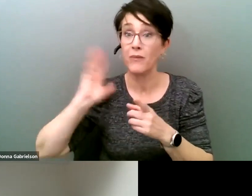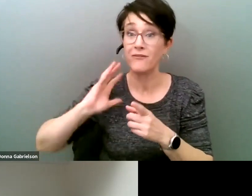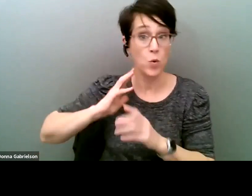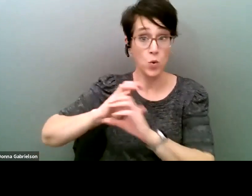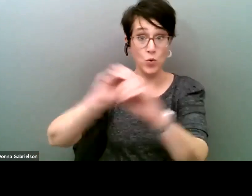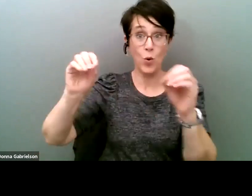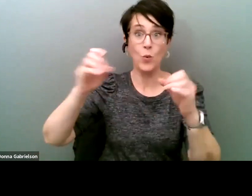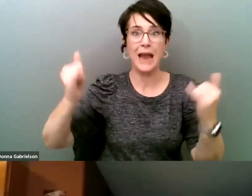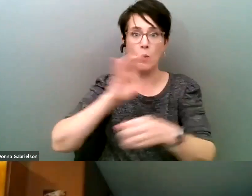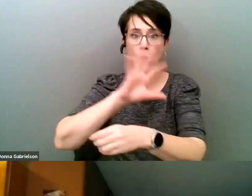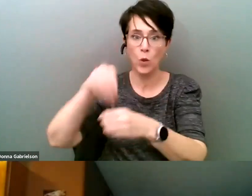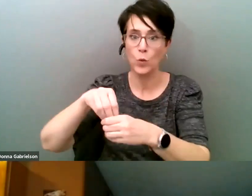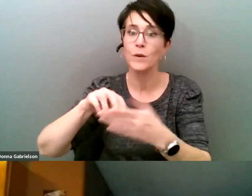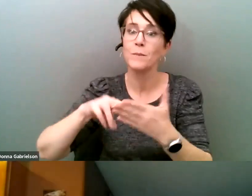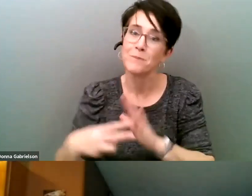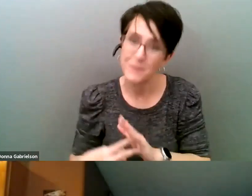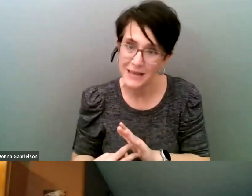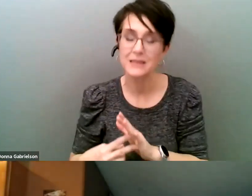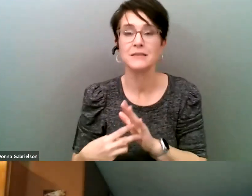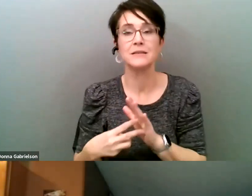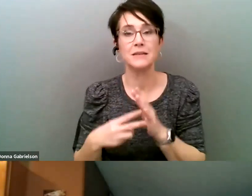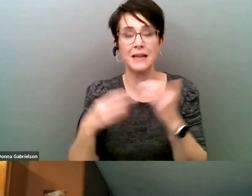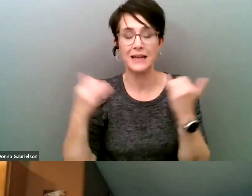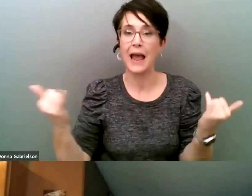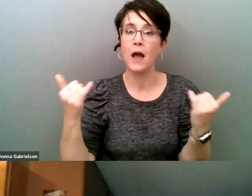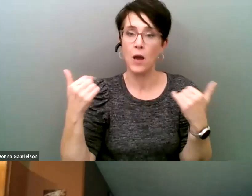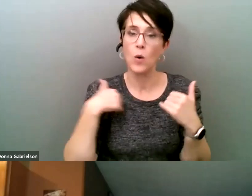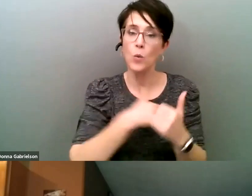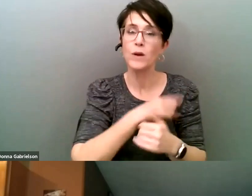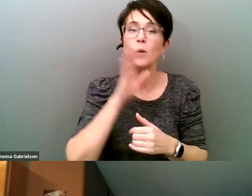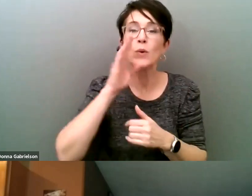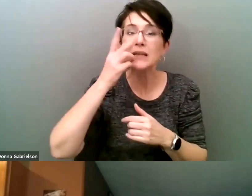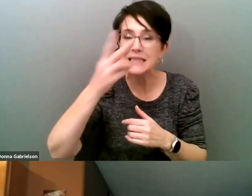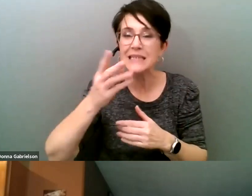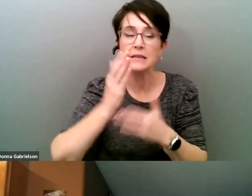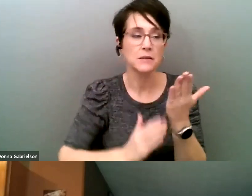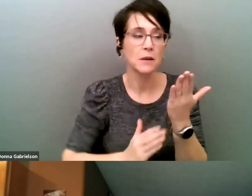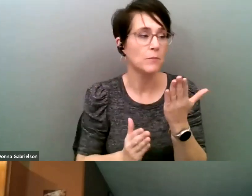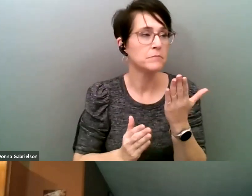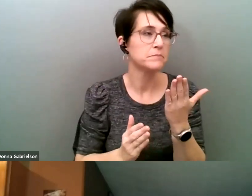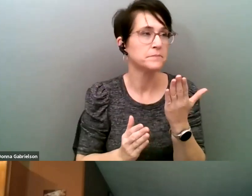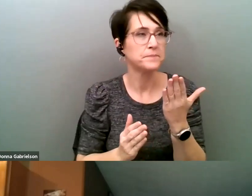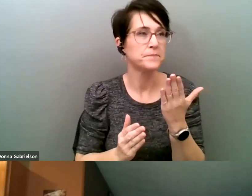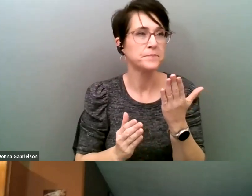So I think it leaves open